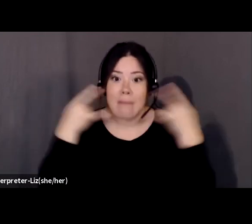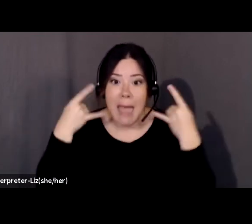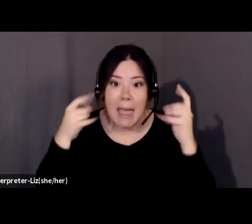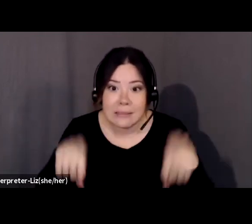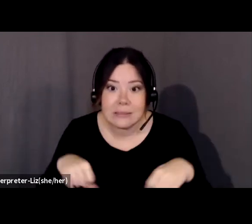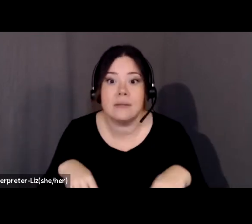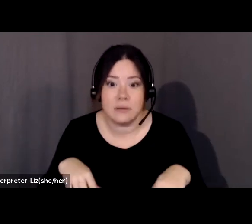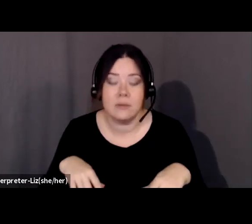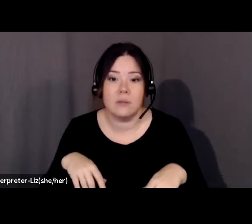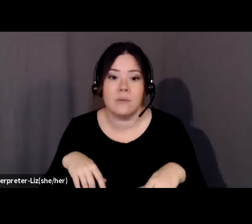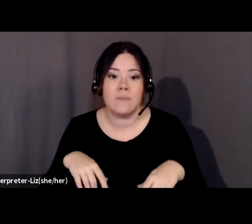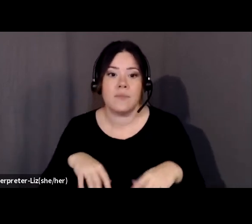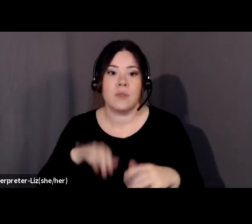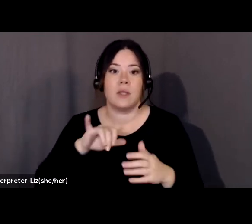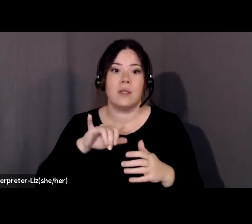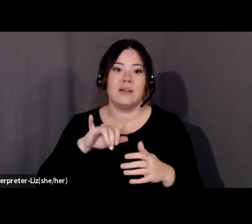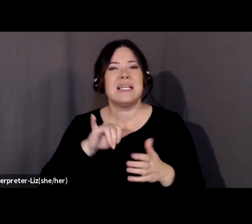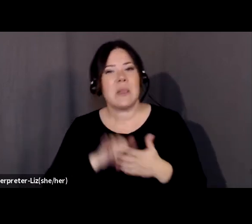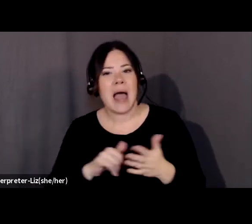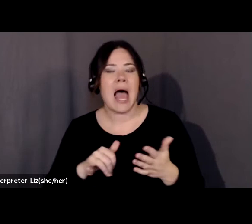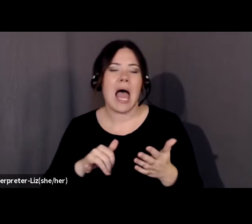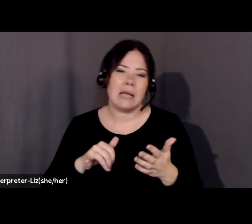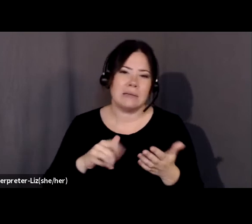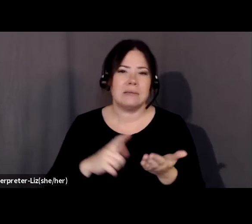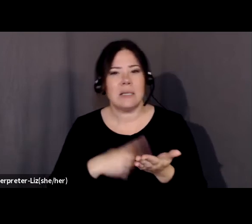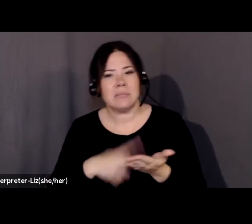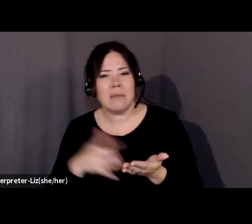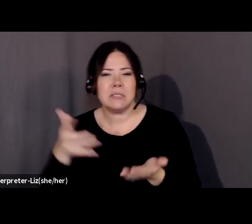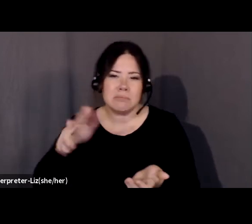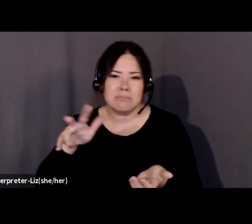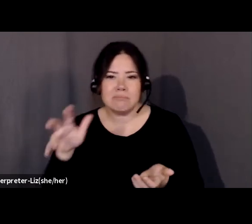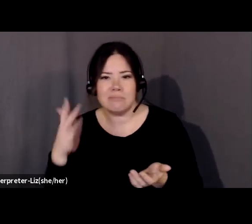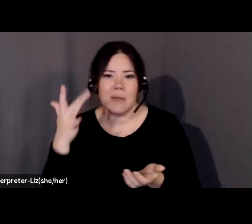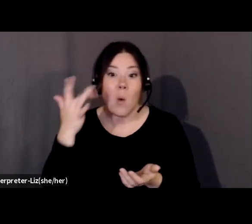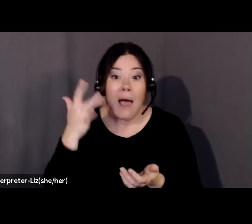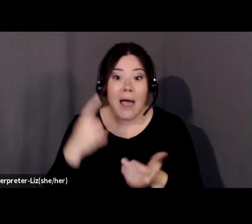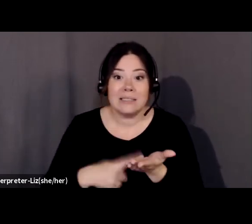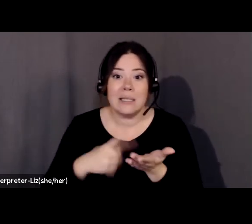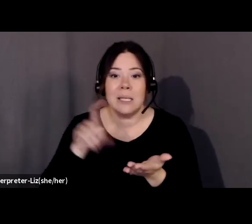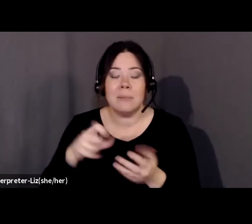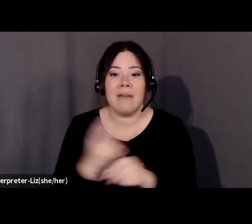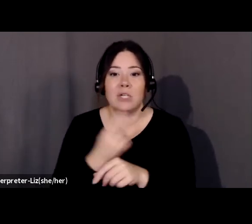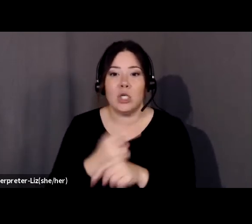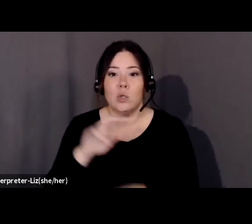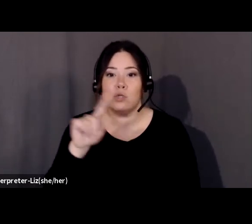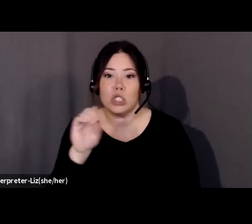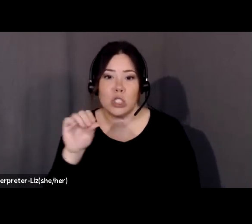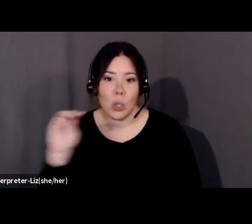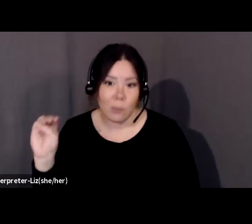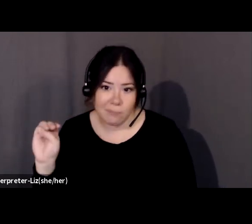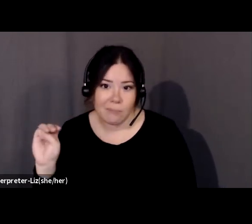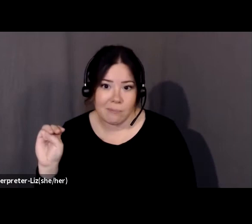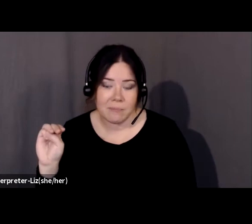that's one. That's kind of hit or miss because you may have to go to Zoom if, of course, the people doesn't have social media. But like I said, I